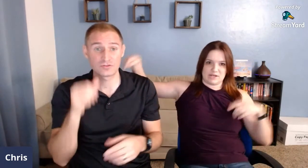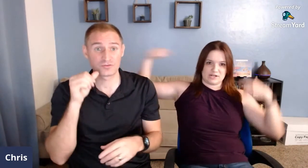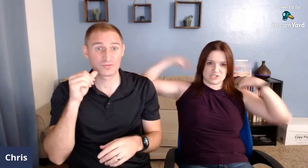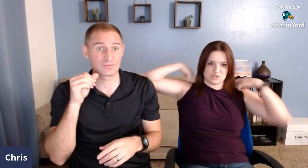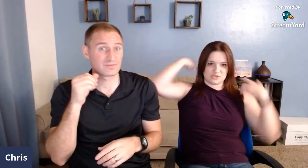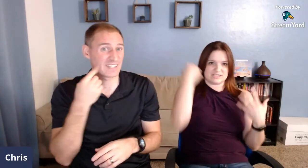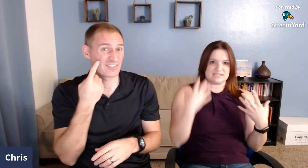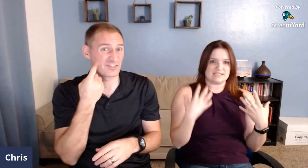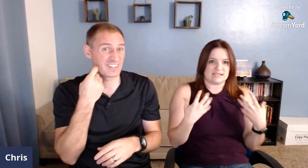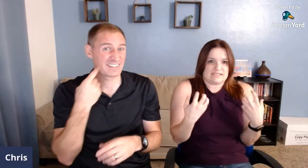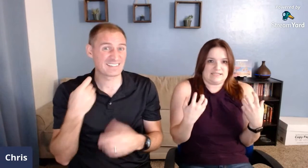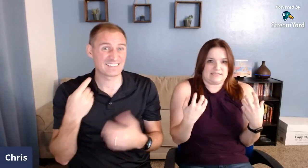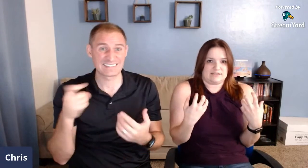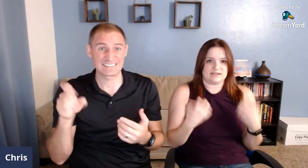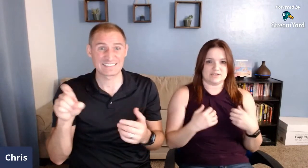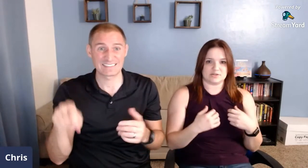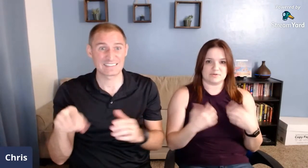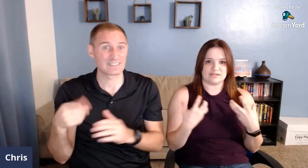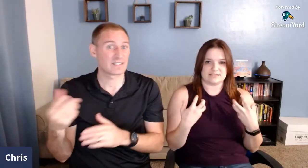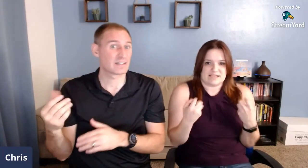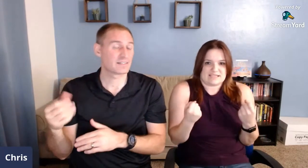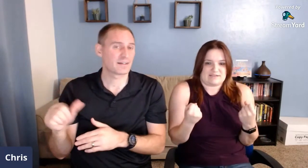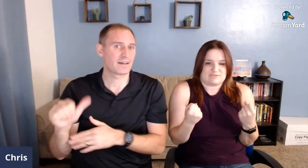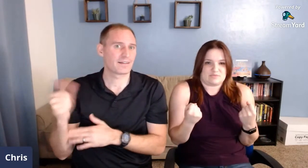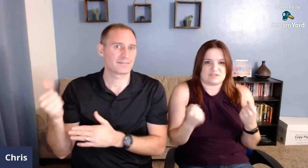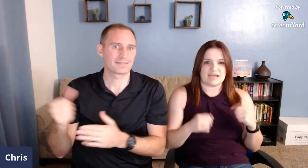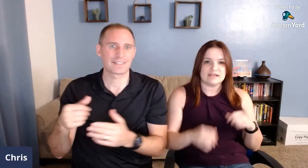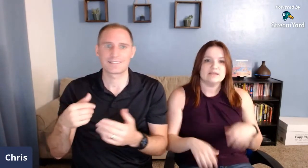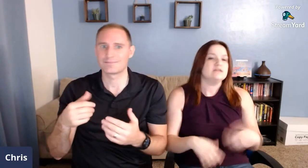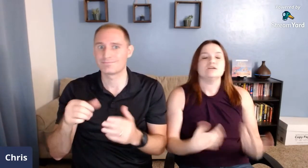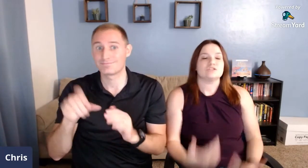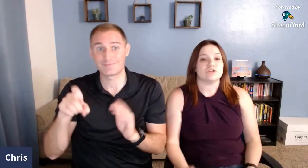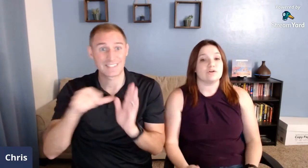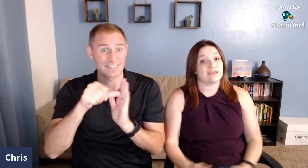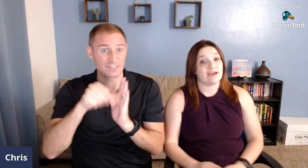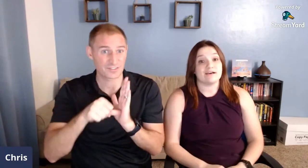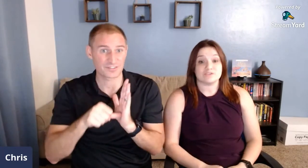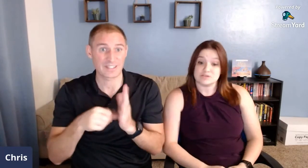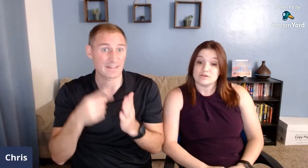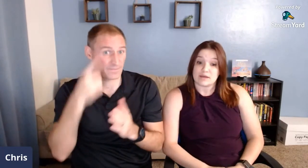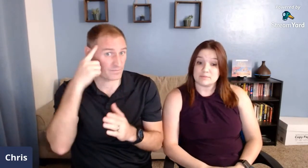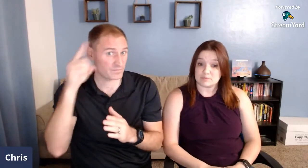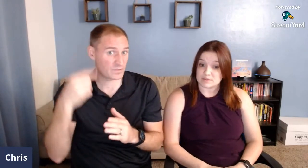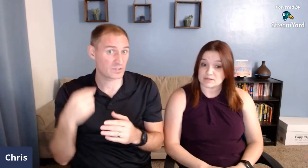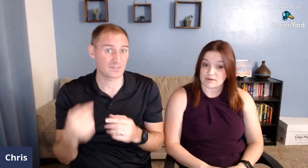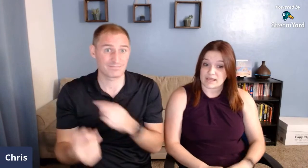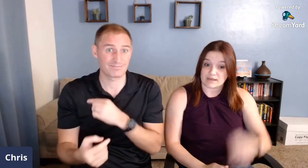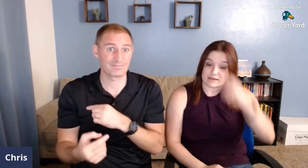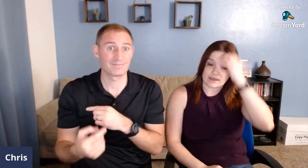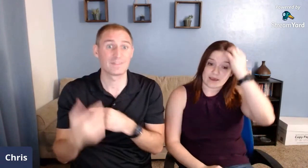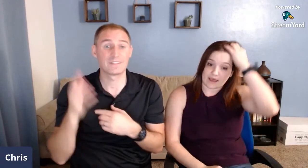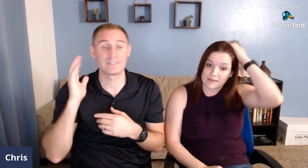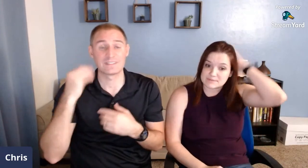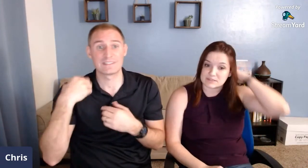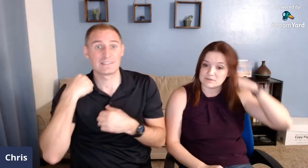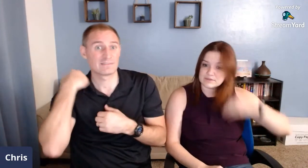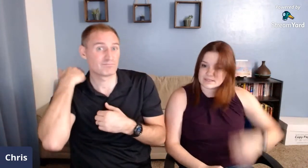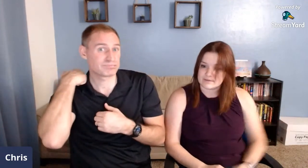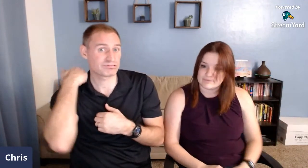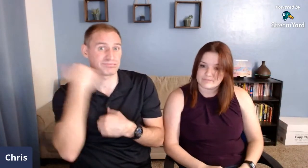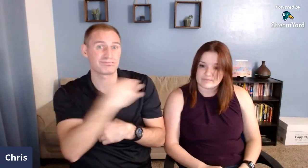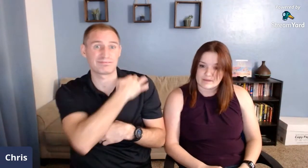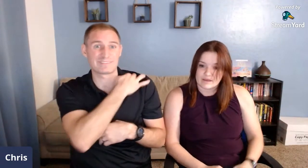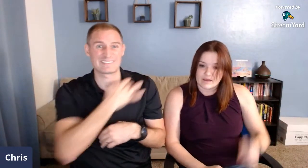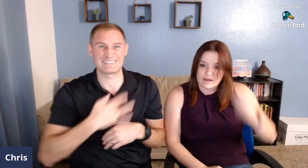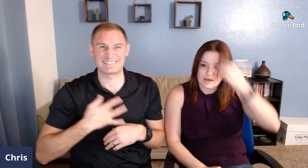it up here in his shoulders because he's an interpreter. He signs like super tight. So yeah, so no, that would be really great. Yeah,